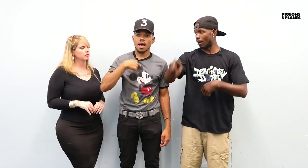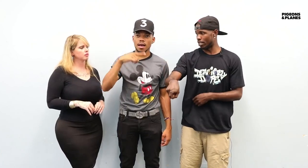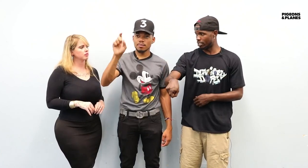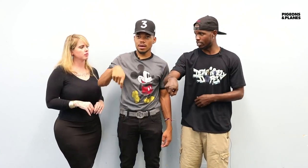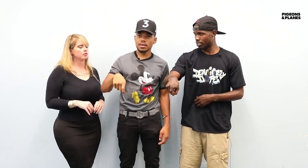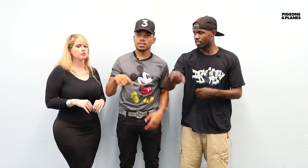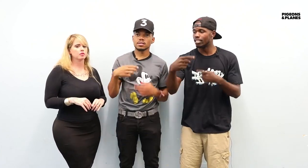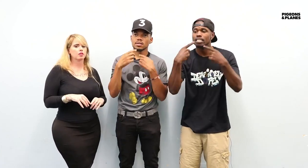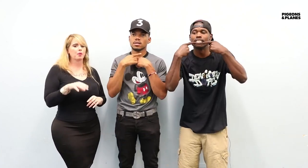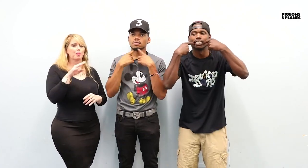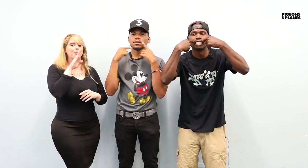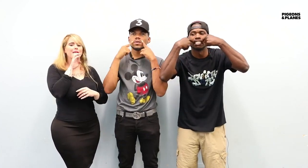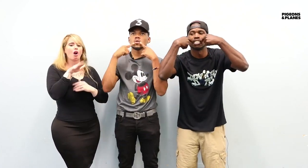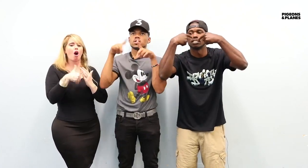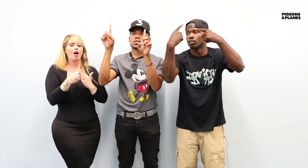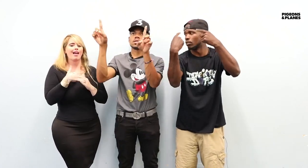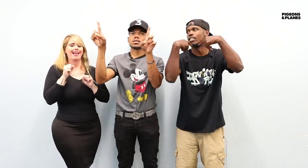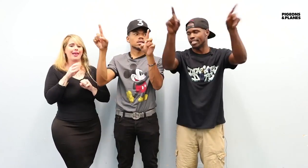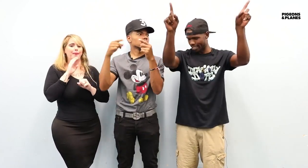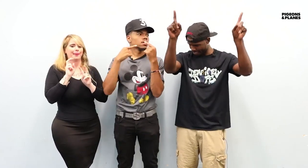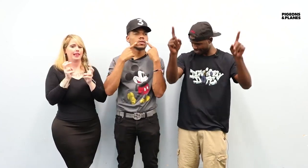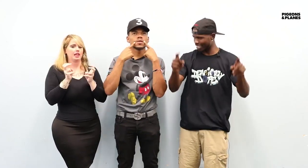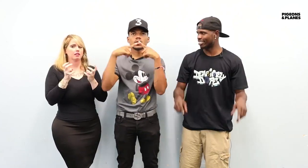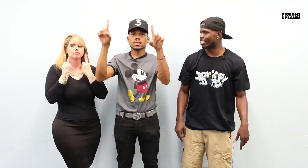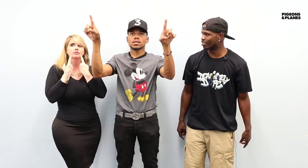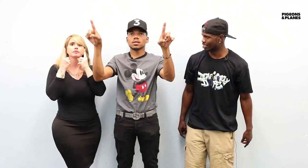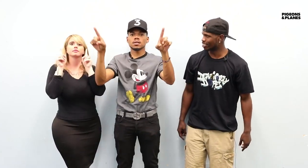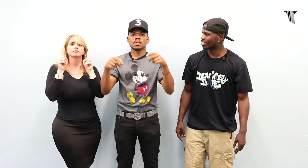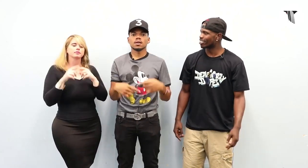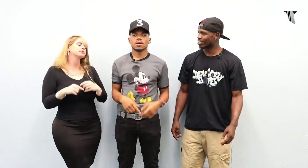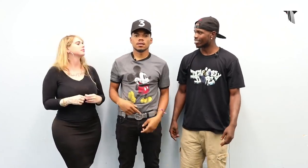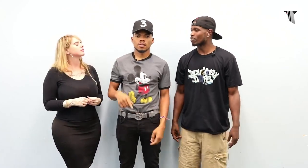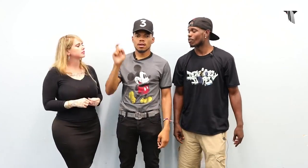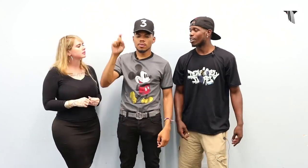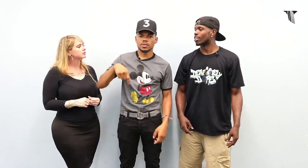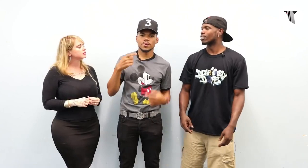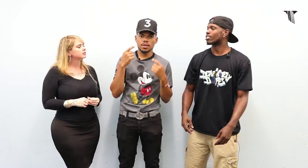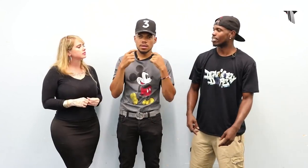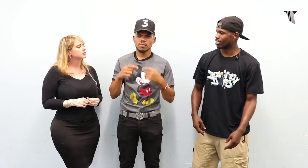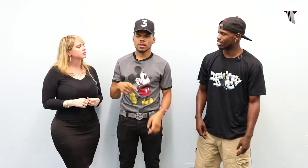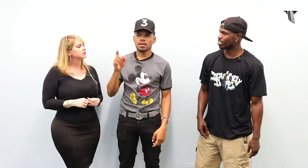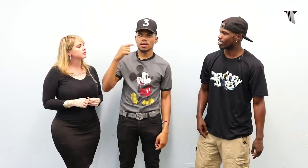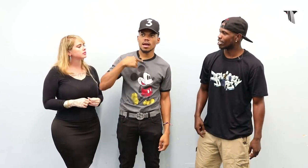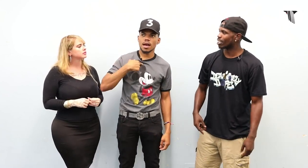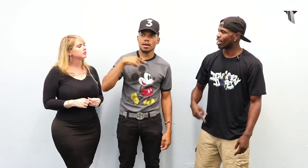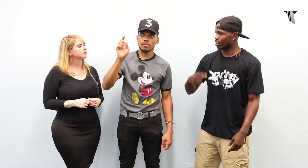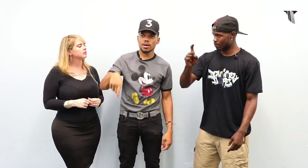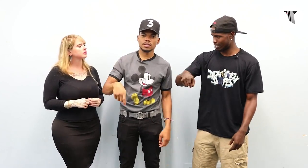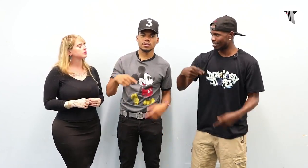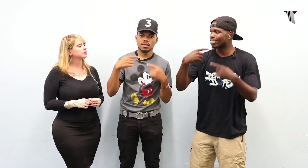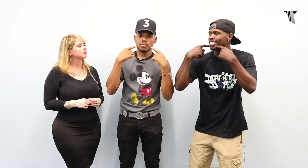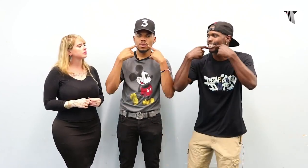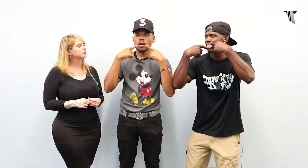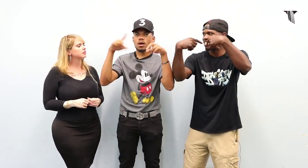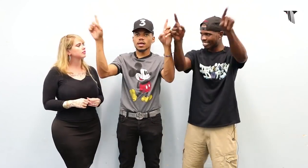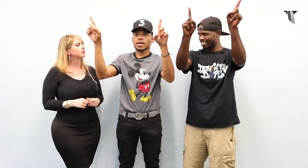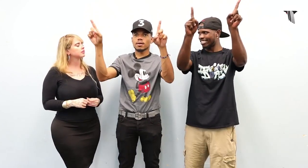I must. Succeed. Succeed. There you succeed. Go. I must be, wait, I must be all I can